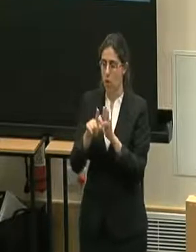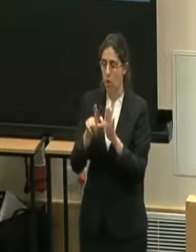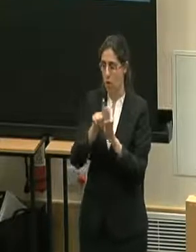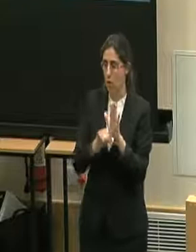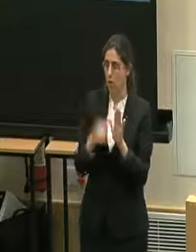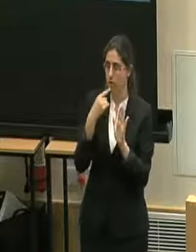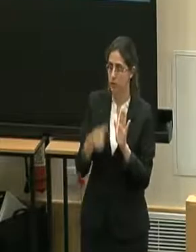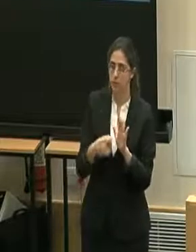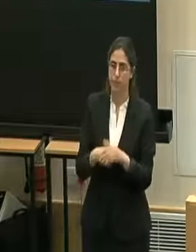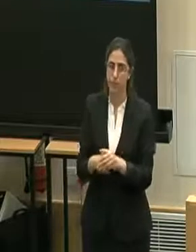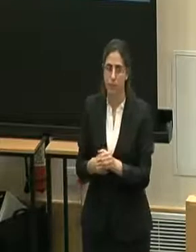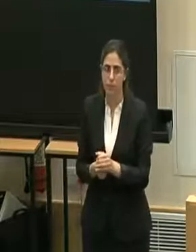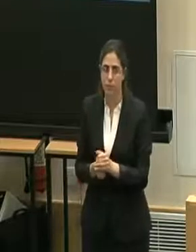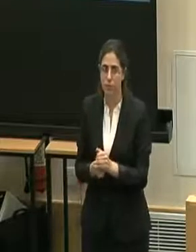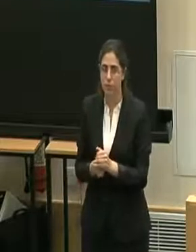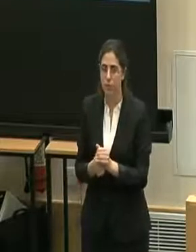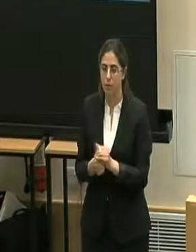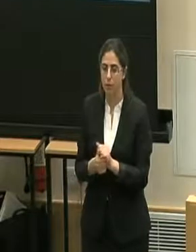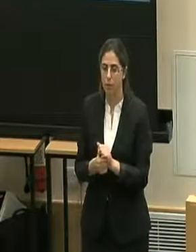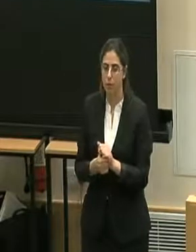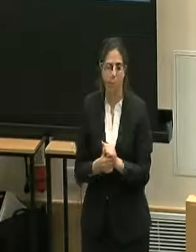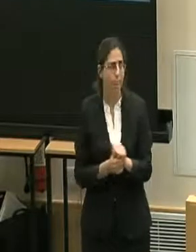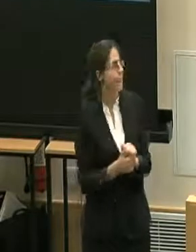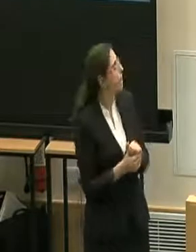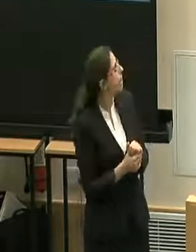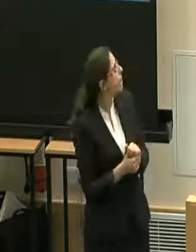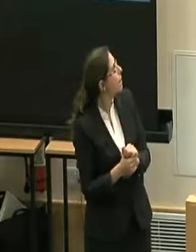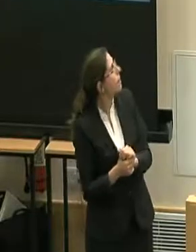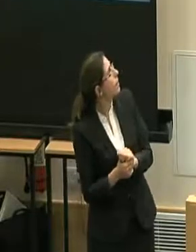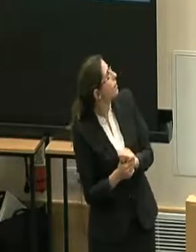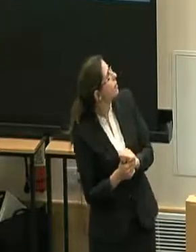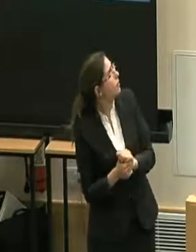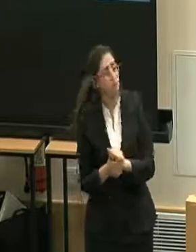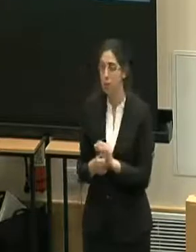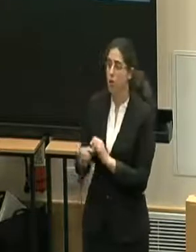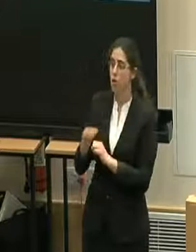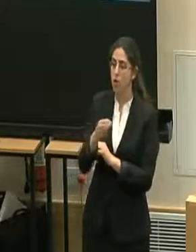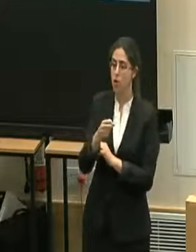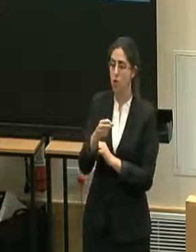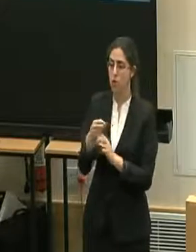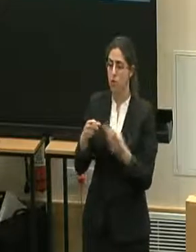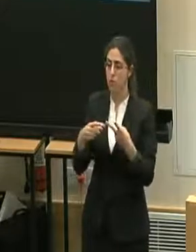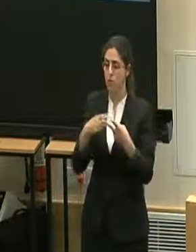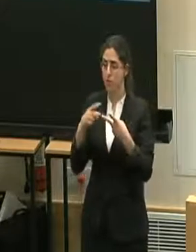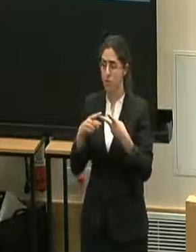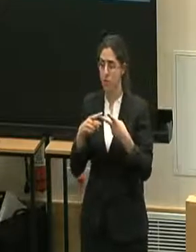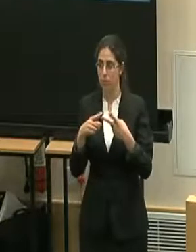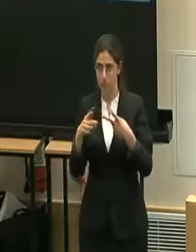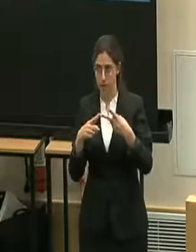on an equal basis as others. That phrase